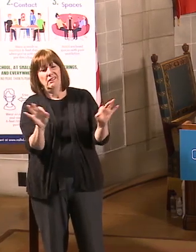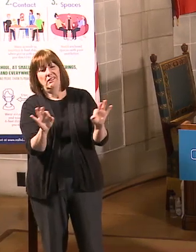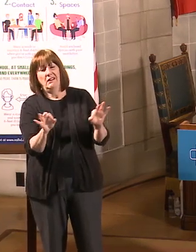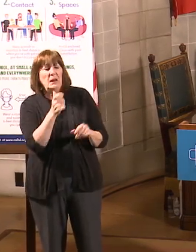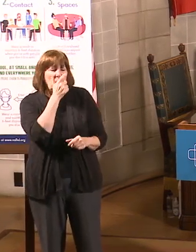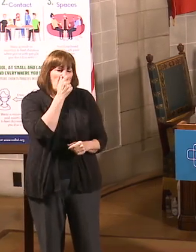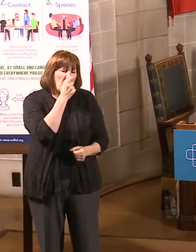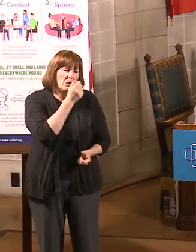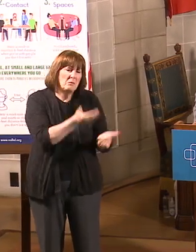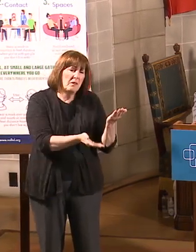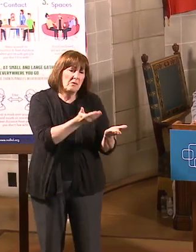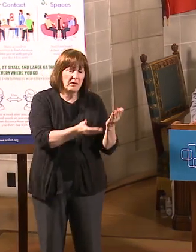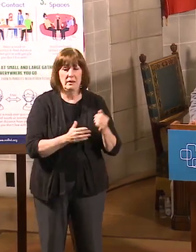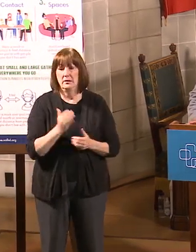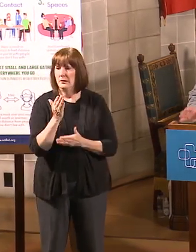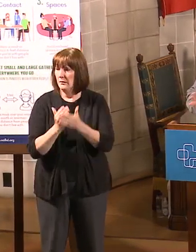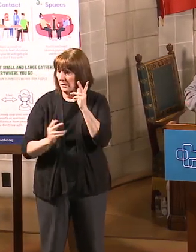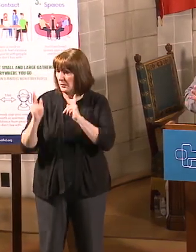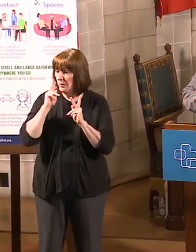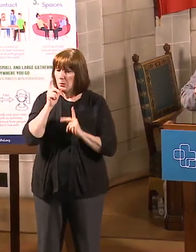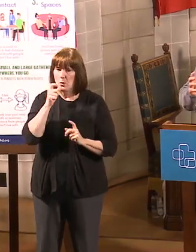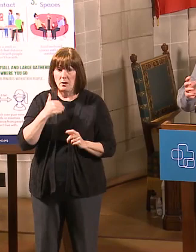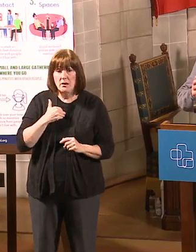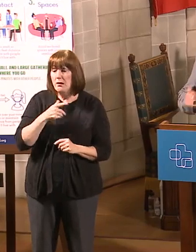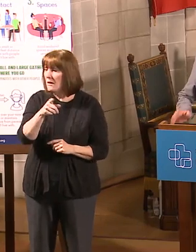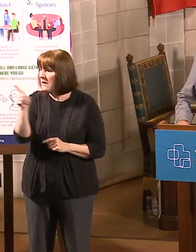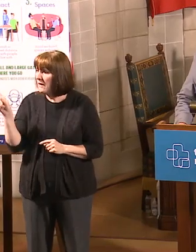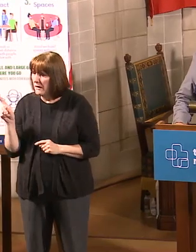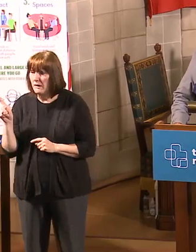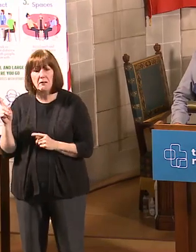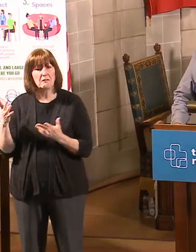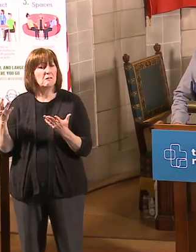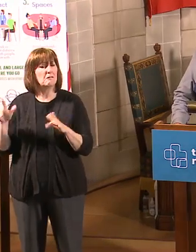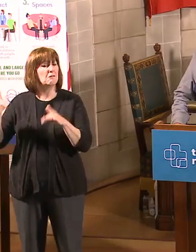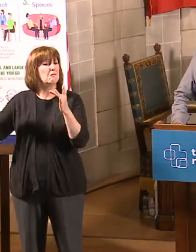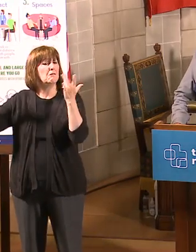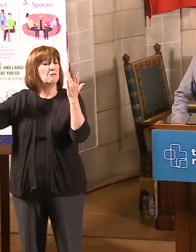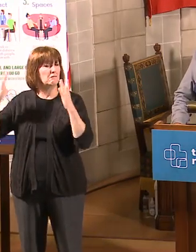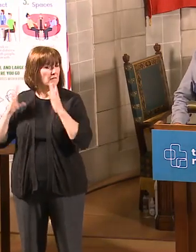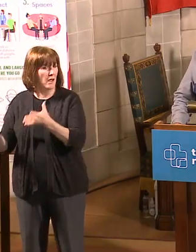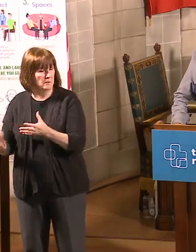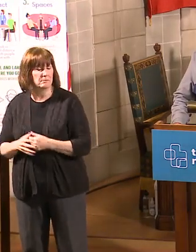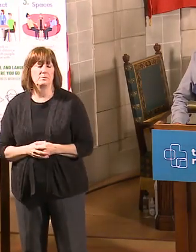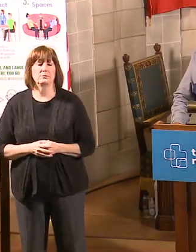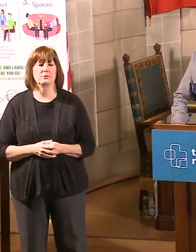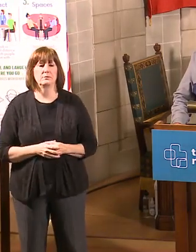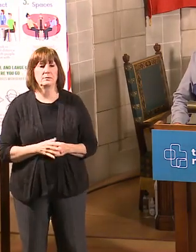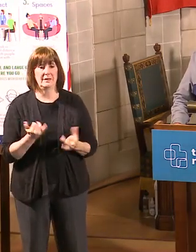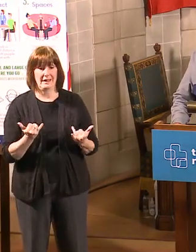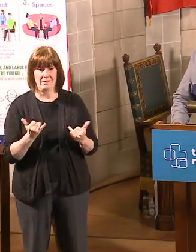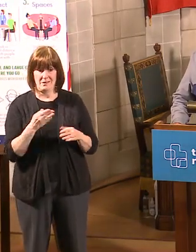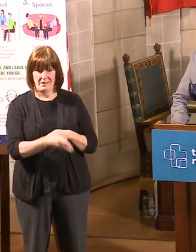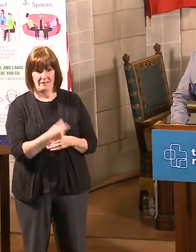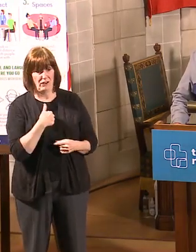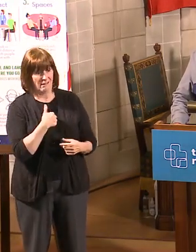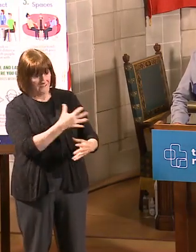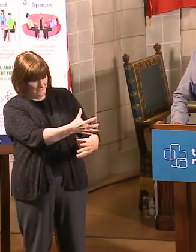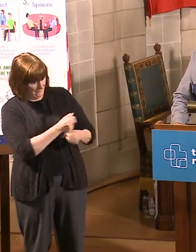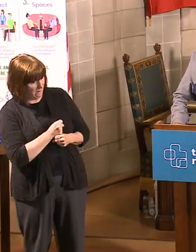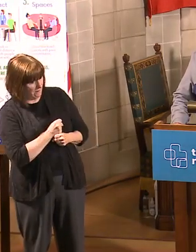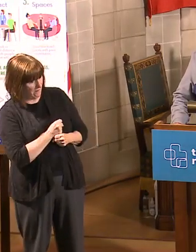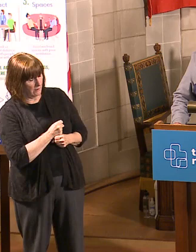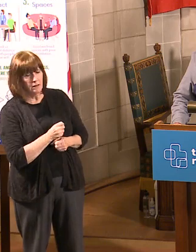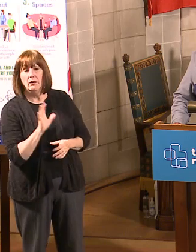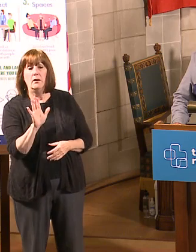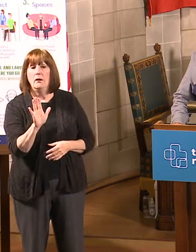some people had those symptoms and got by real well. After getting COVID, I'll